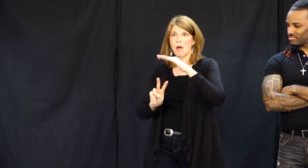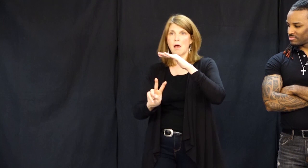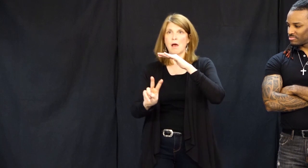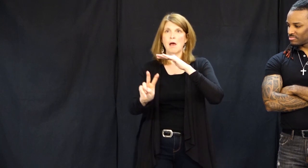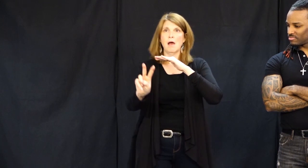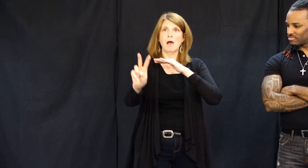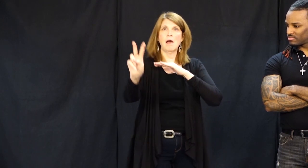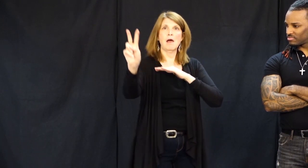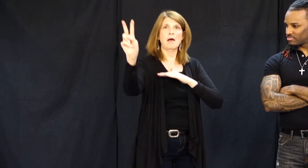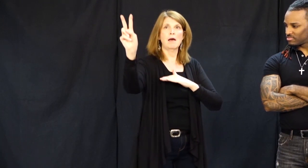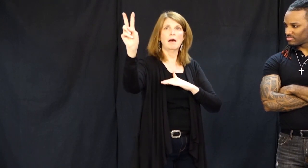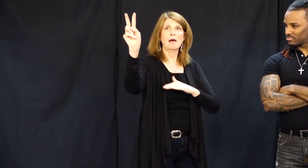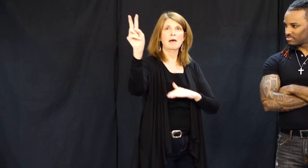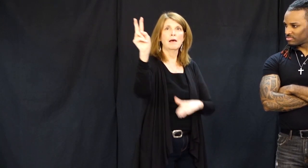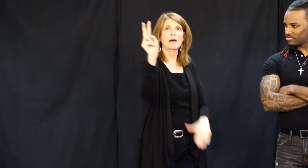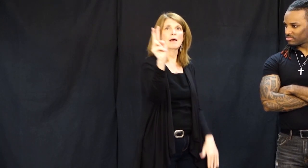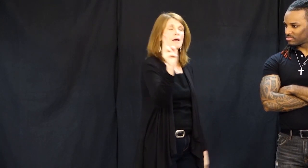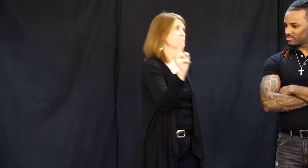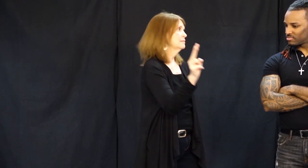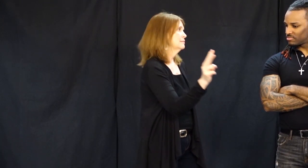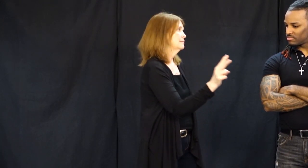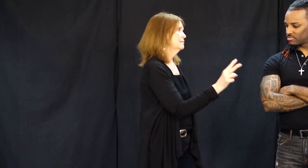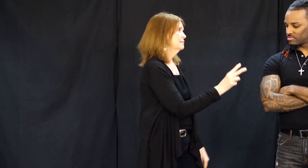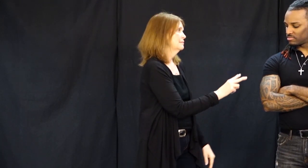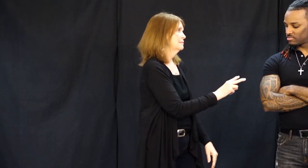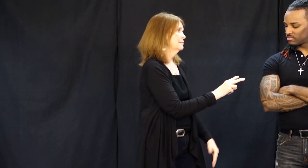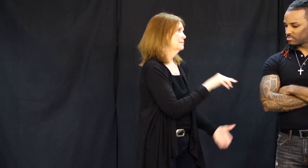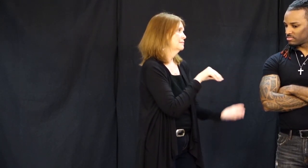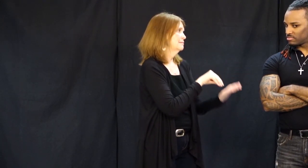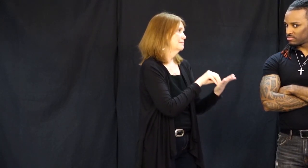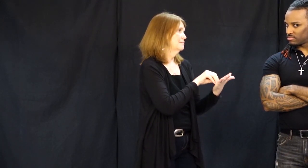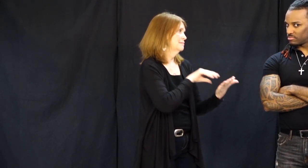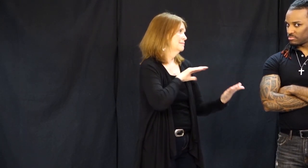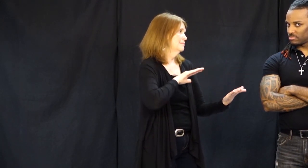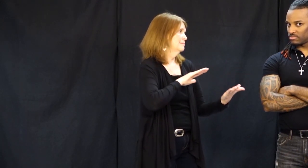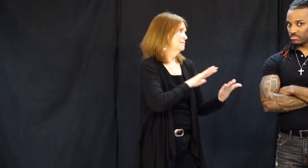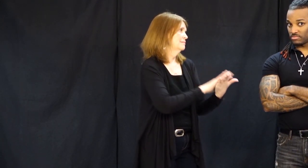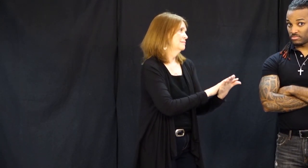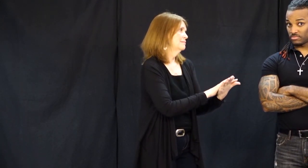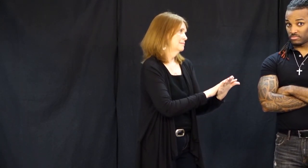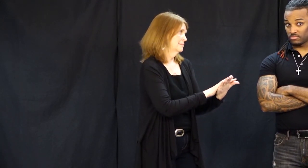its eyes on you.